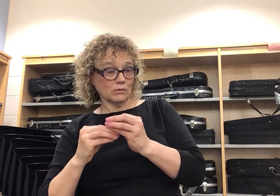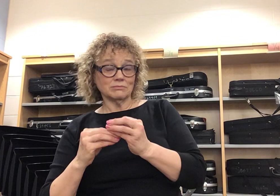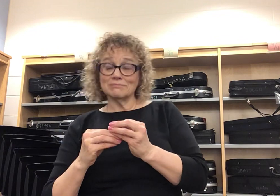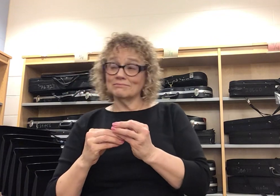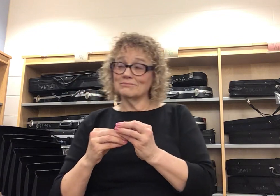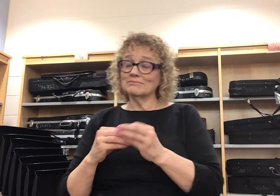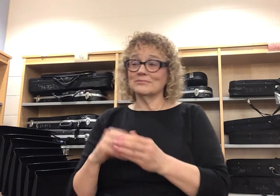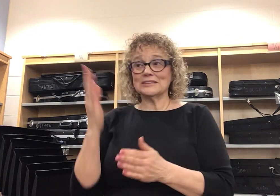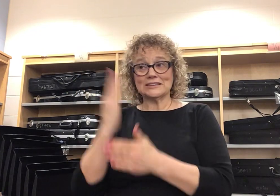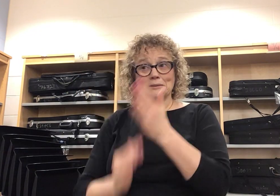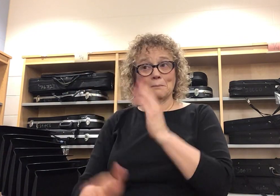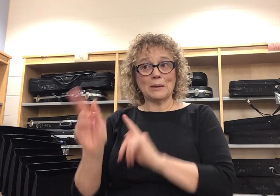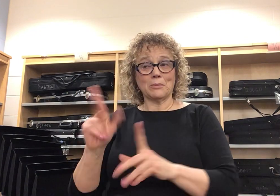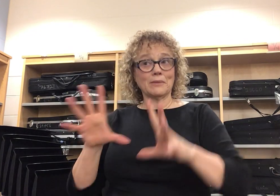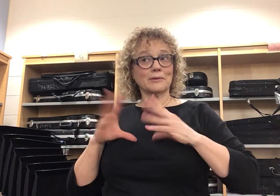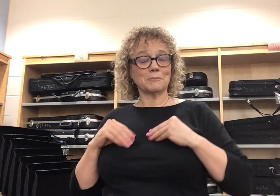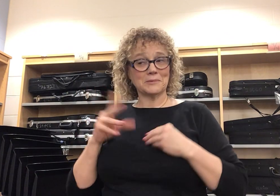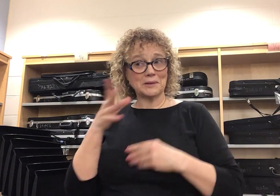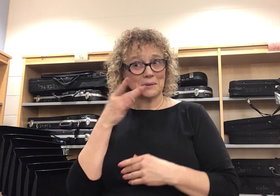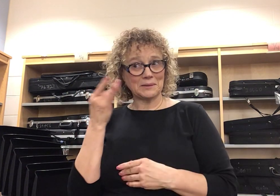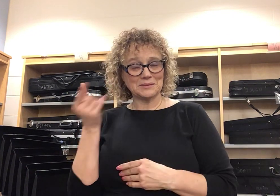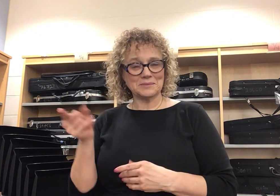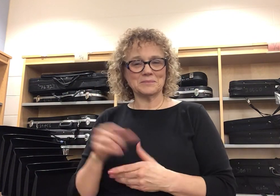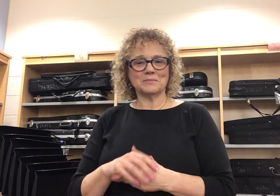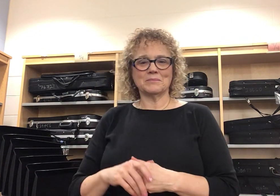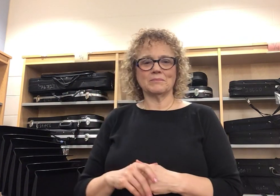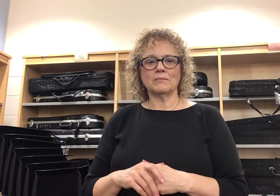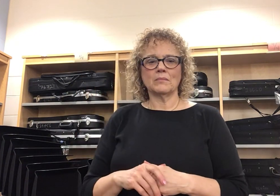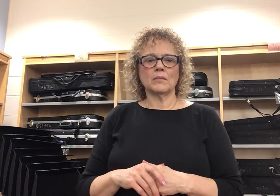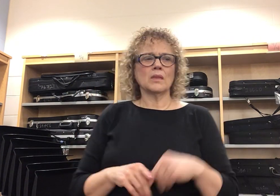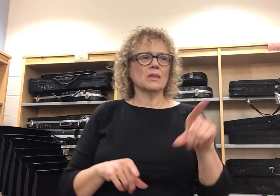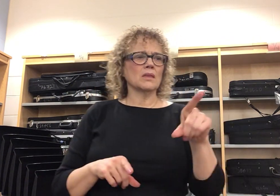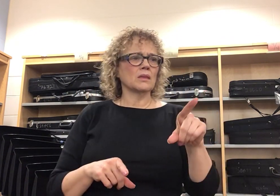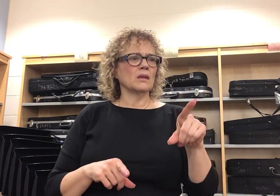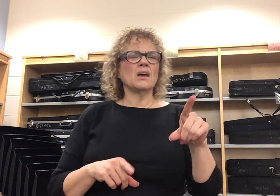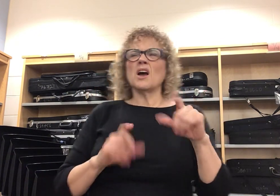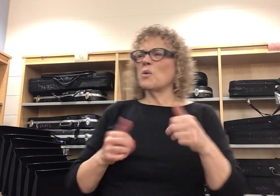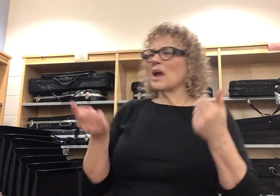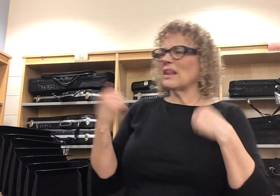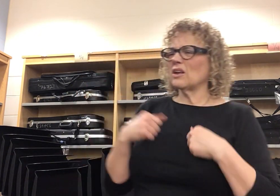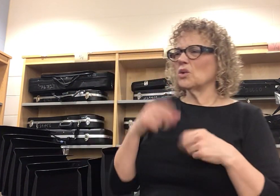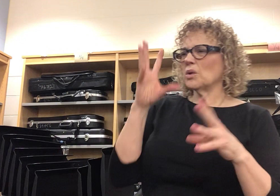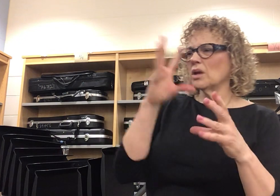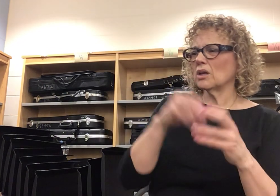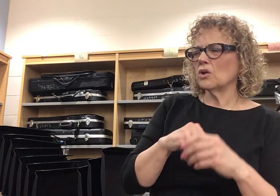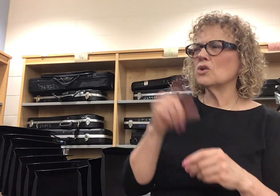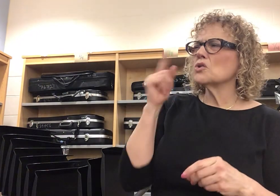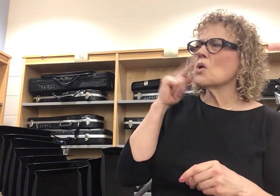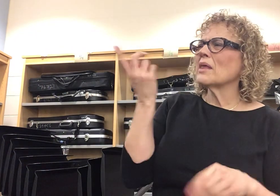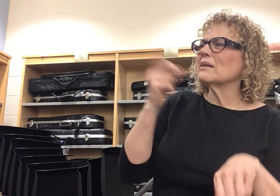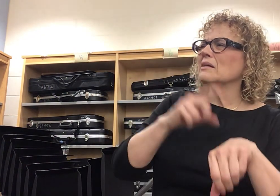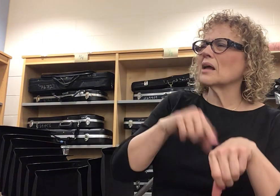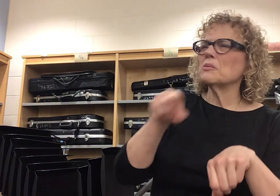Can we do like that one thing where you yelled at that one lady for what she said about the school?